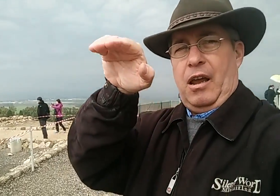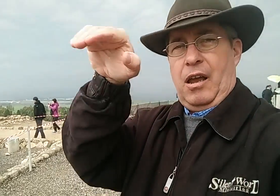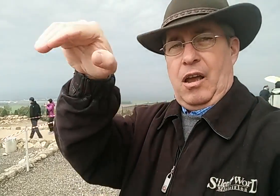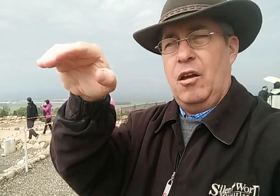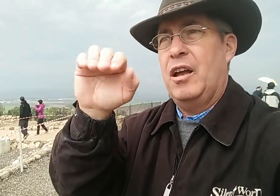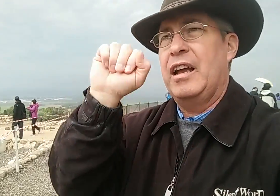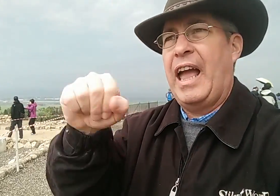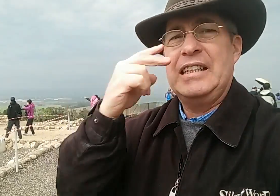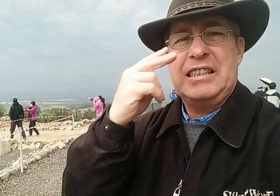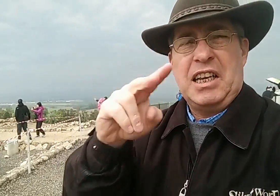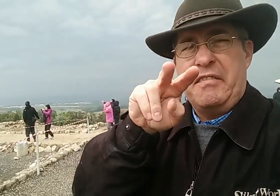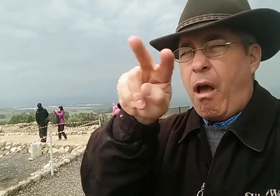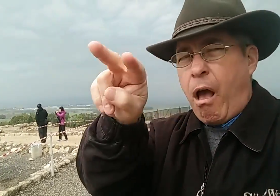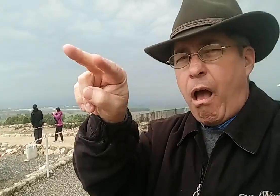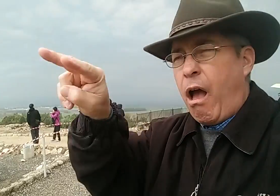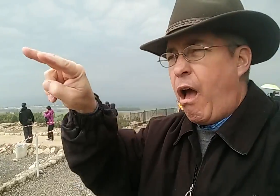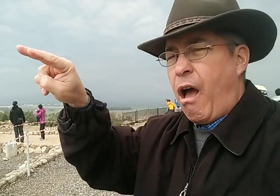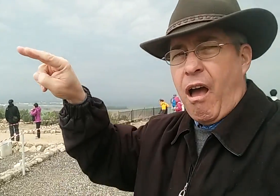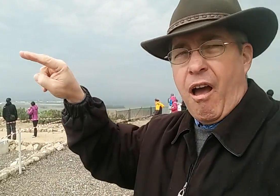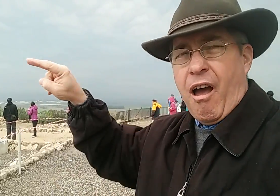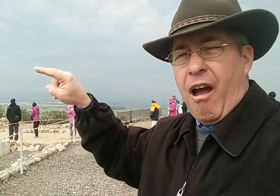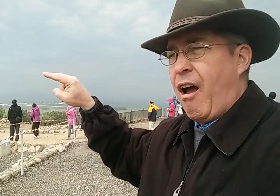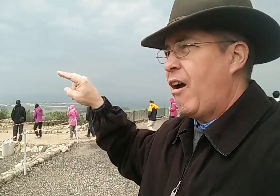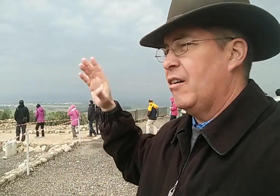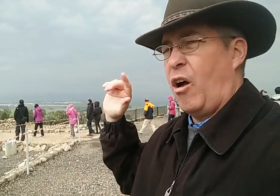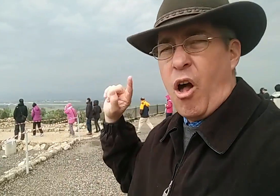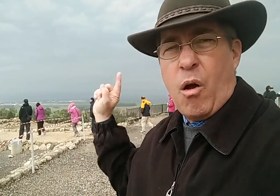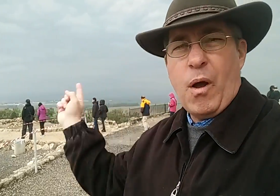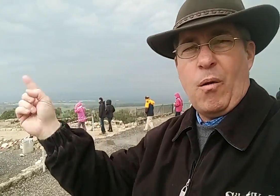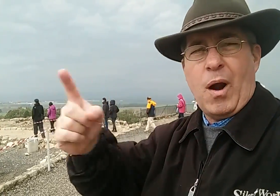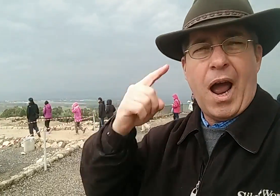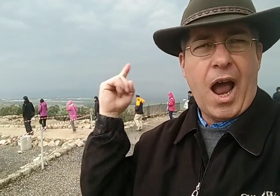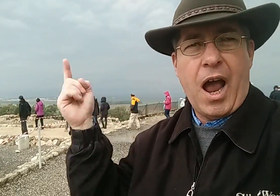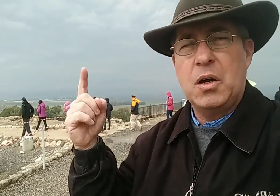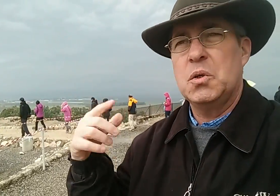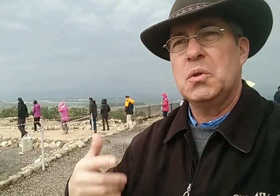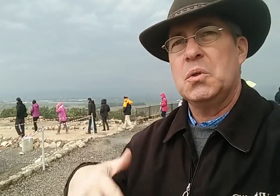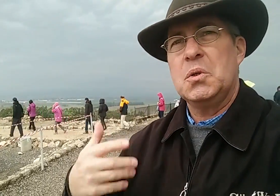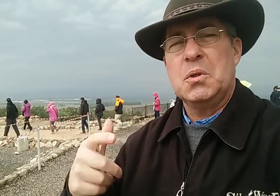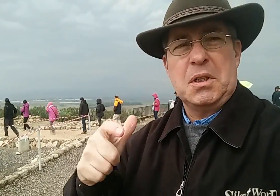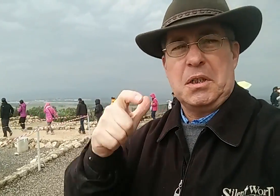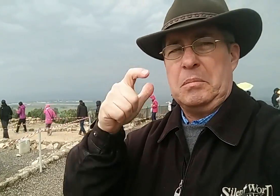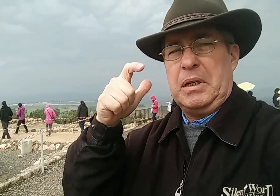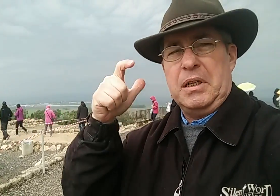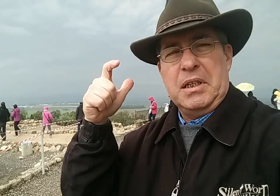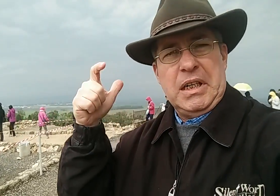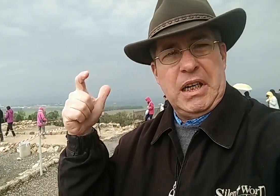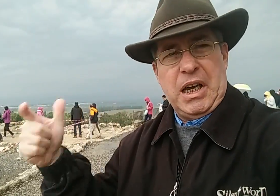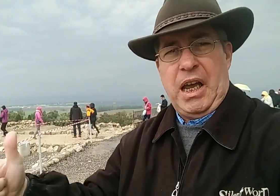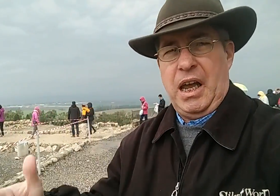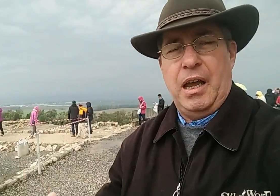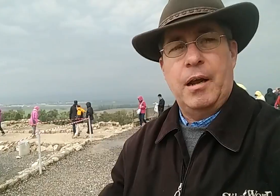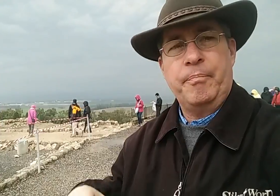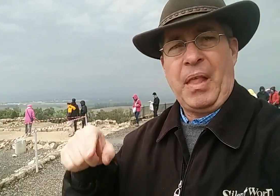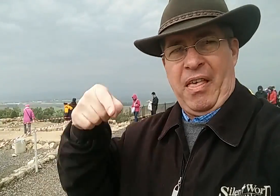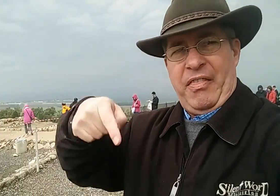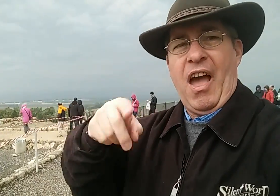We're up on a hill, up on a tell, and from here you can see miles and miles around. It is a